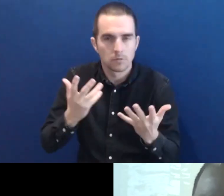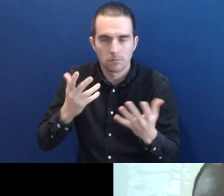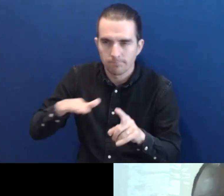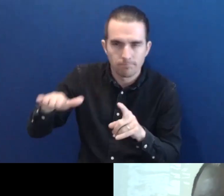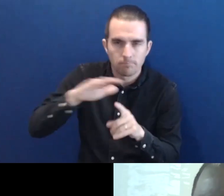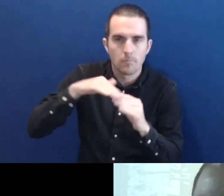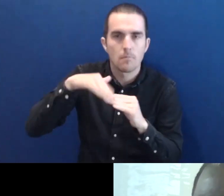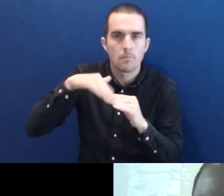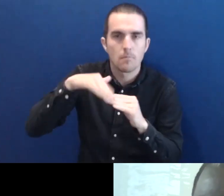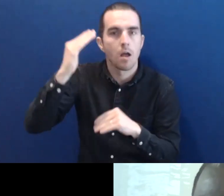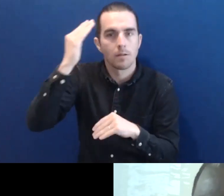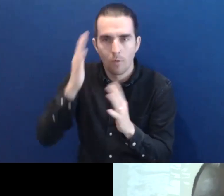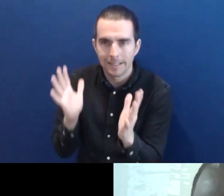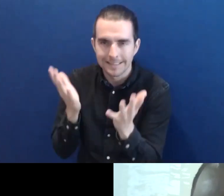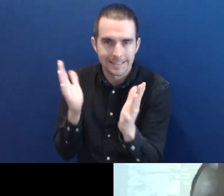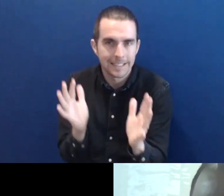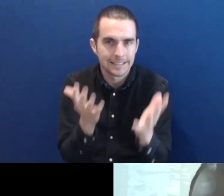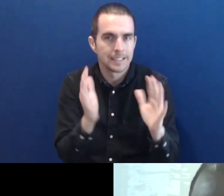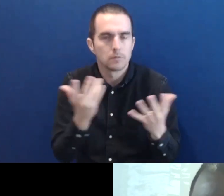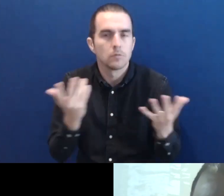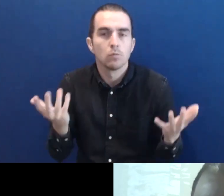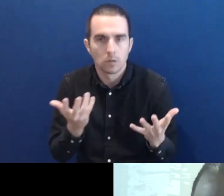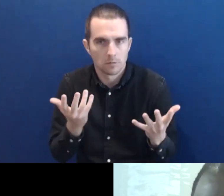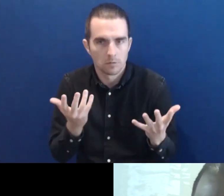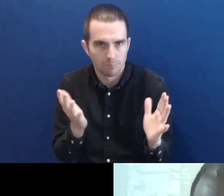South Sudan Union of Persons with Disabilities.